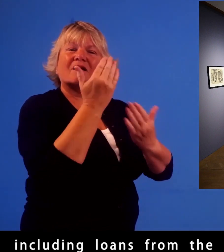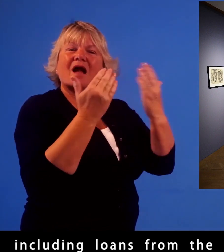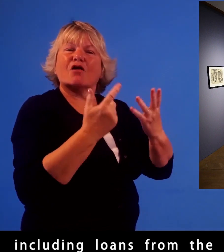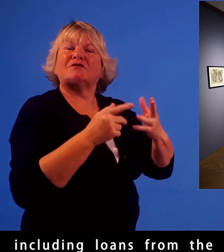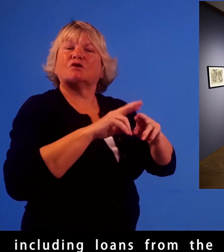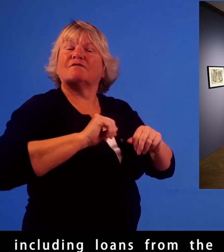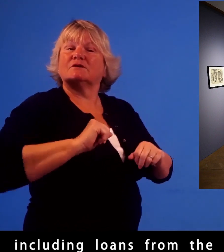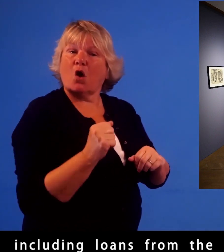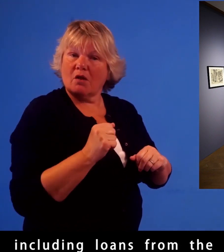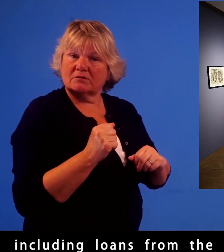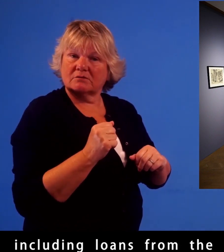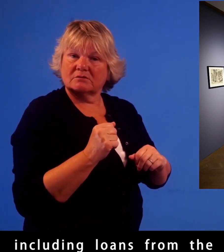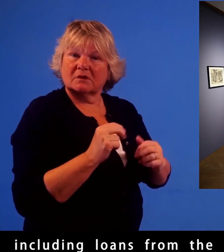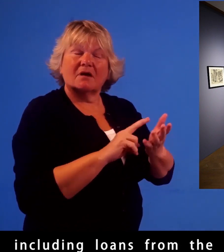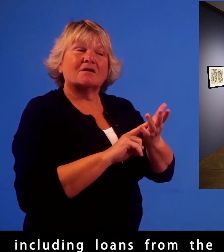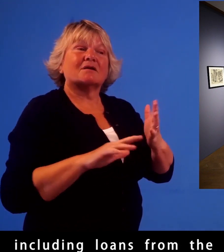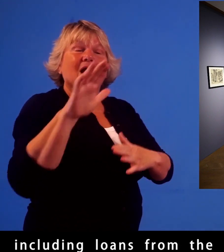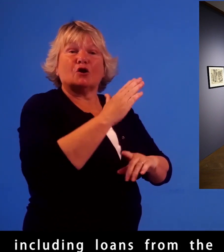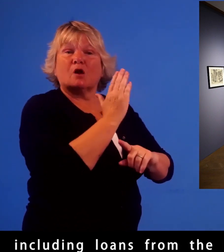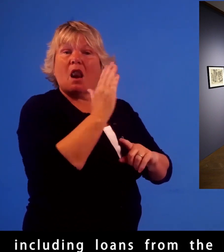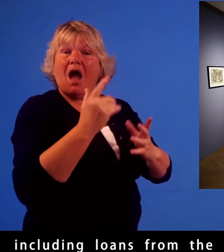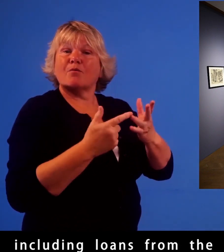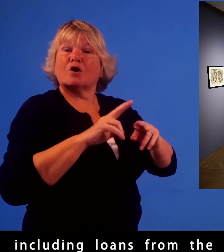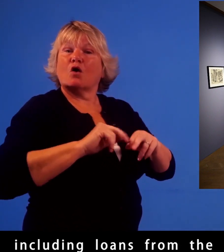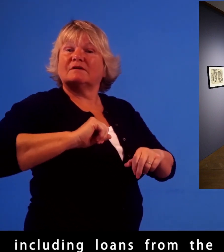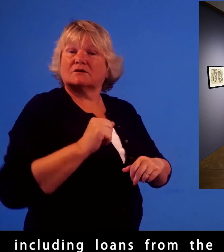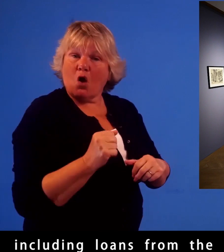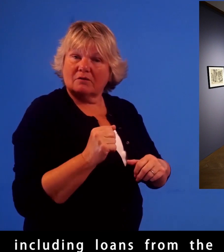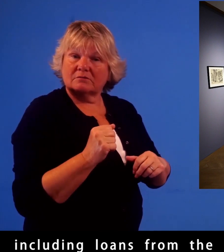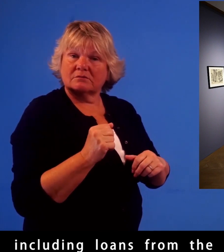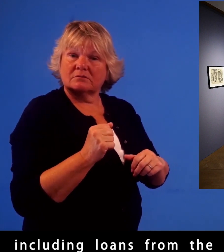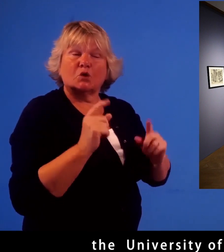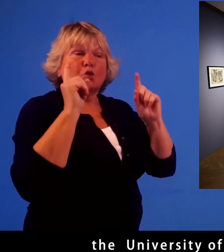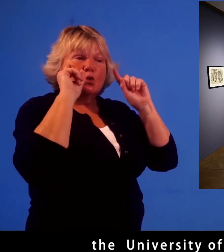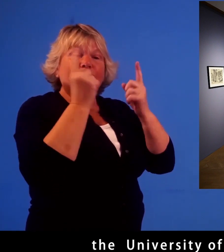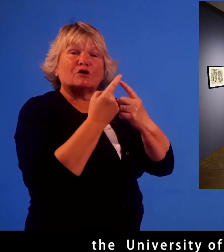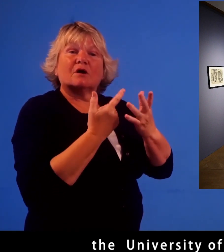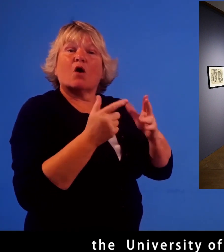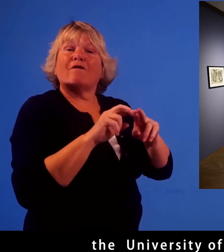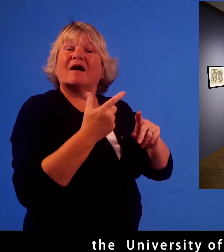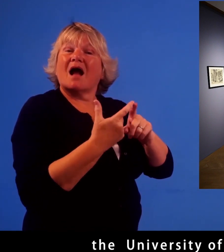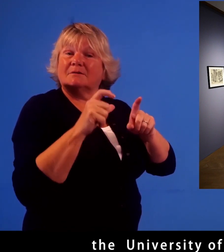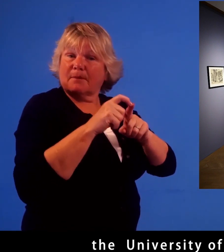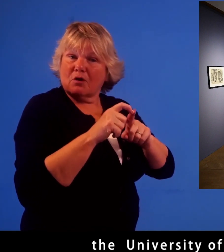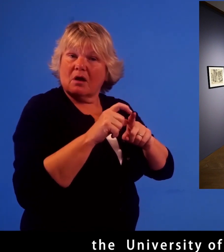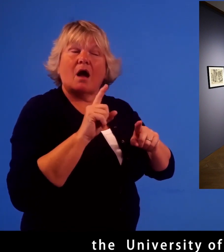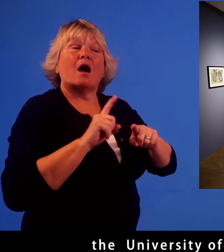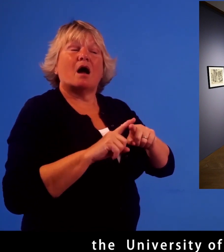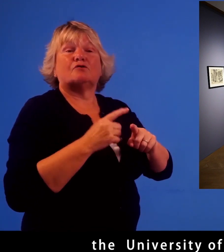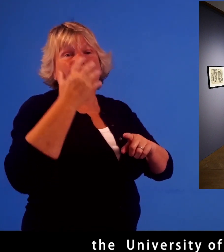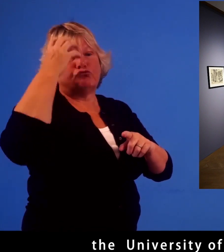Including loans from the National Galleries of Scotland, the National Library of Scotland, the University of